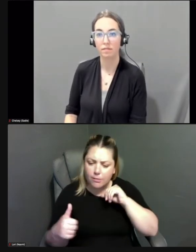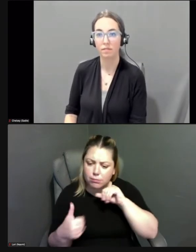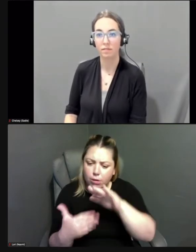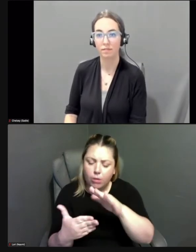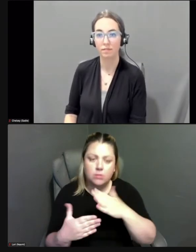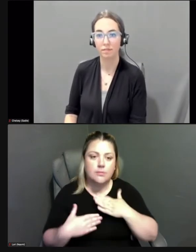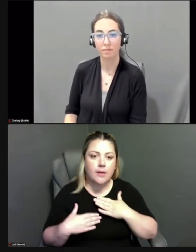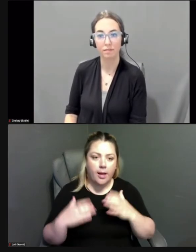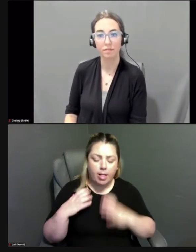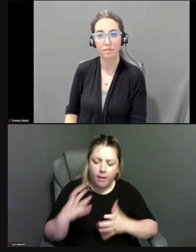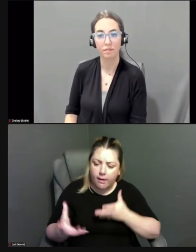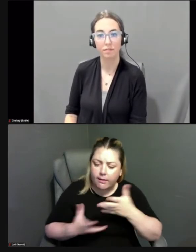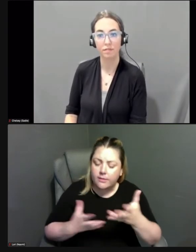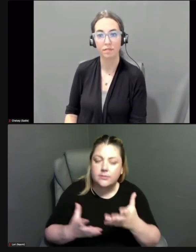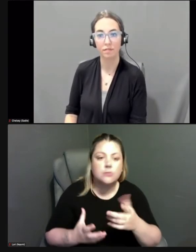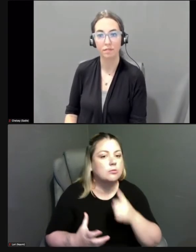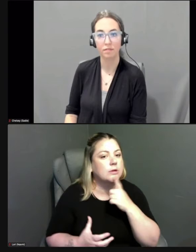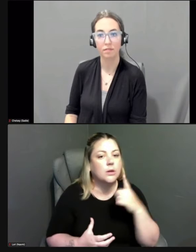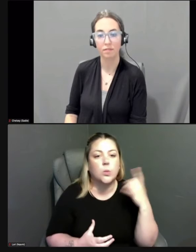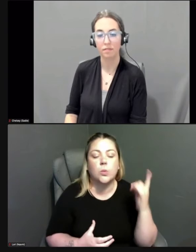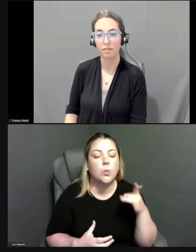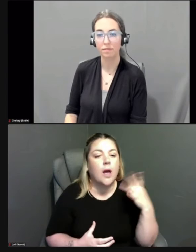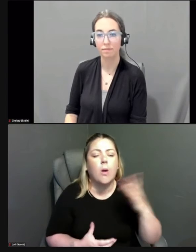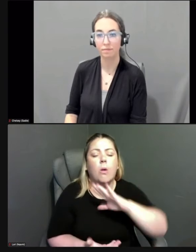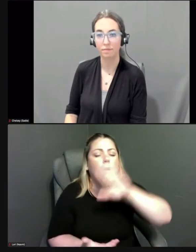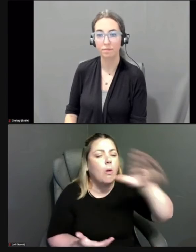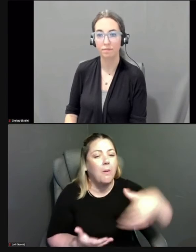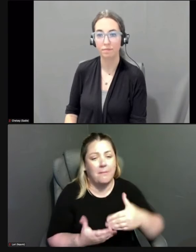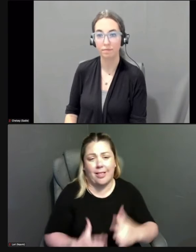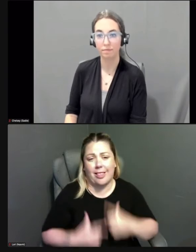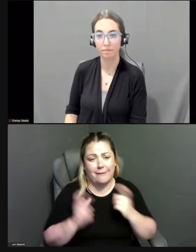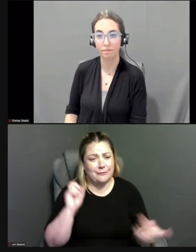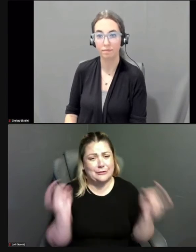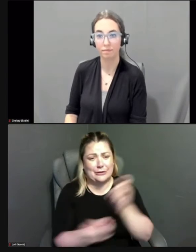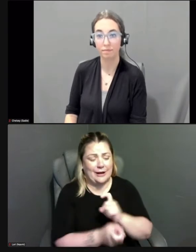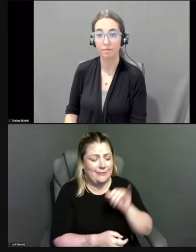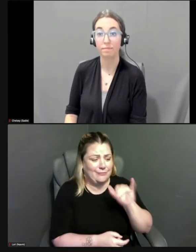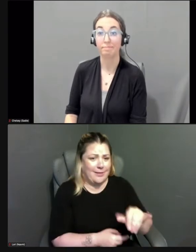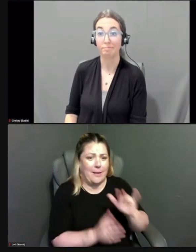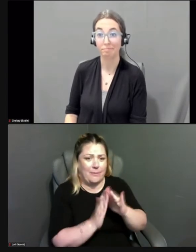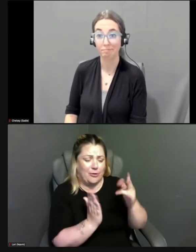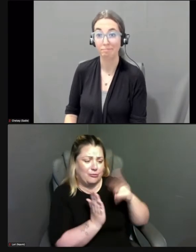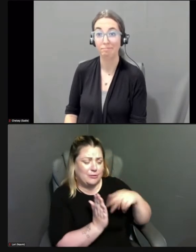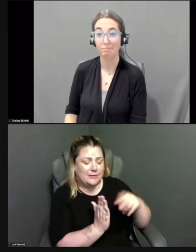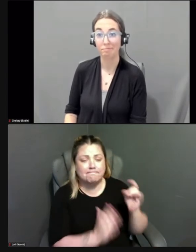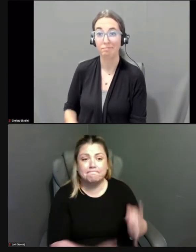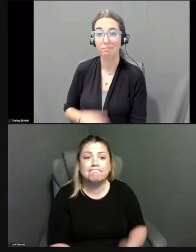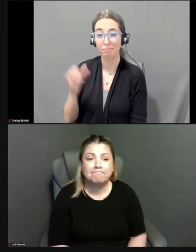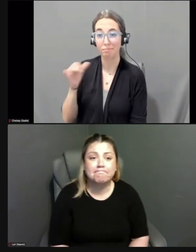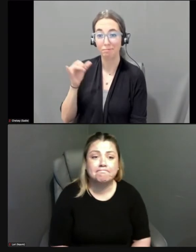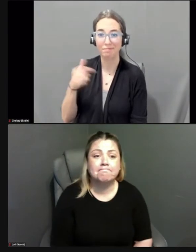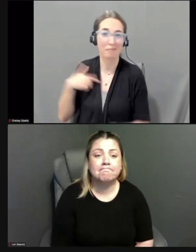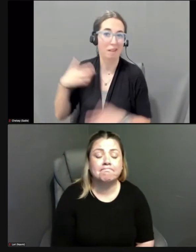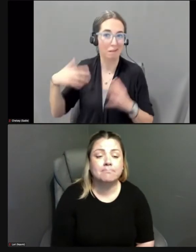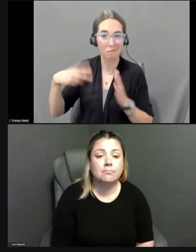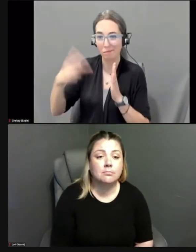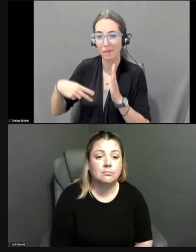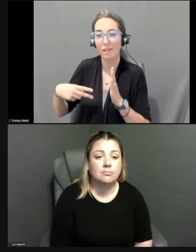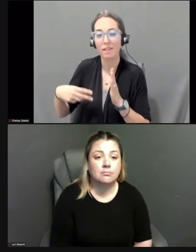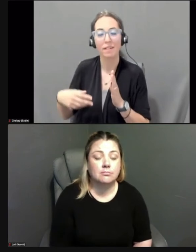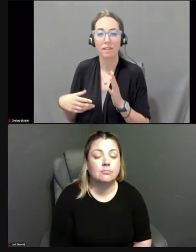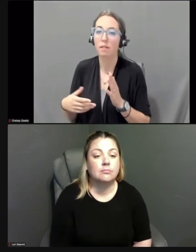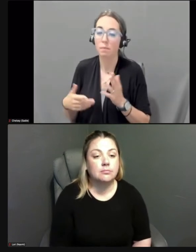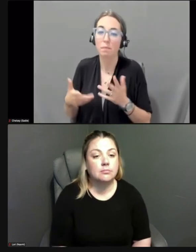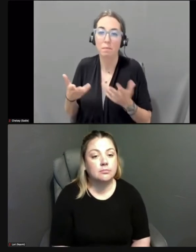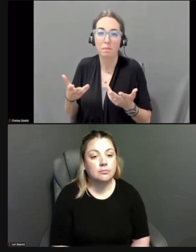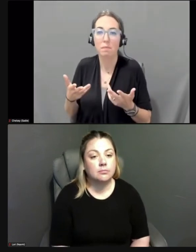like literally like everything changed after reading that book. Yeah. So, oh man, I haven't read that yet, but that was kind of similar for